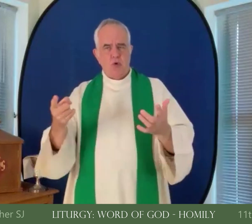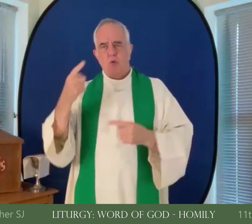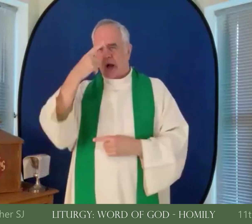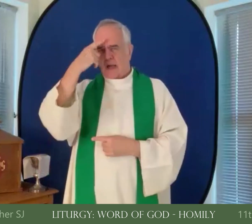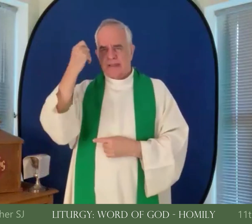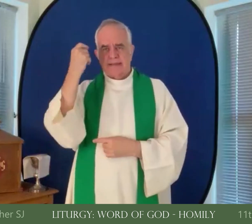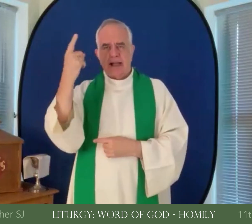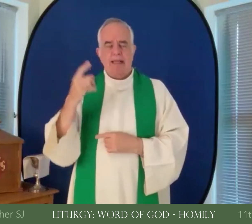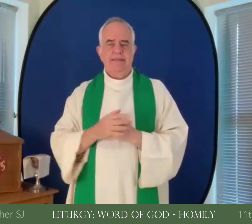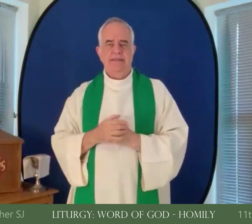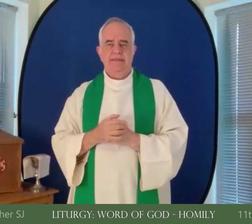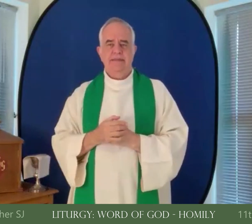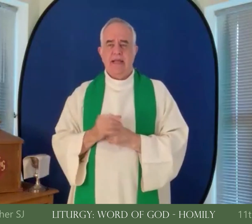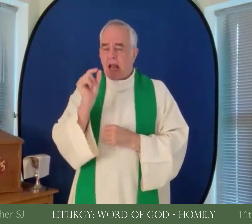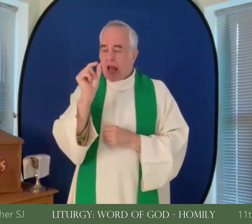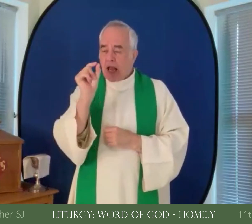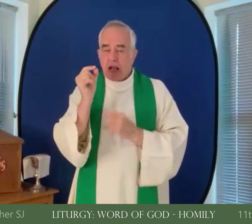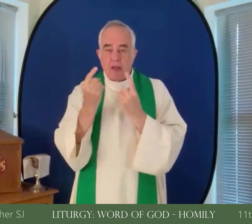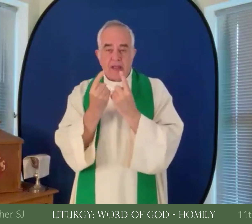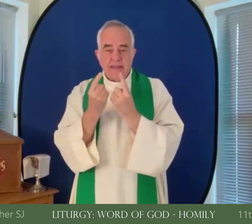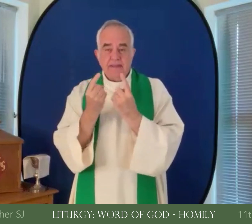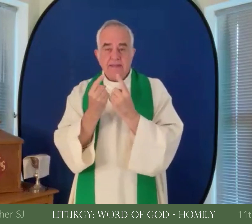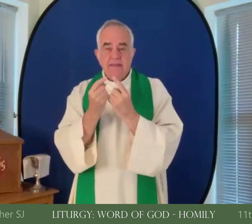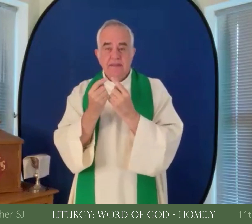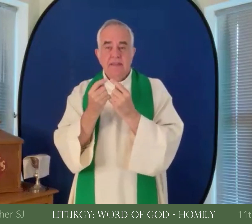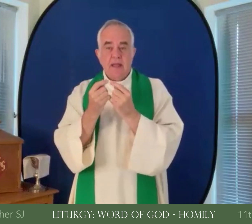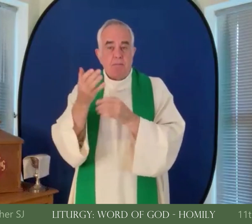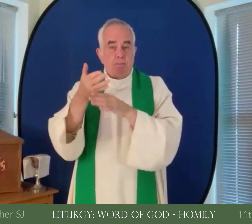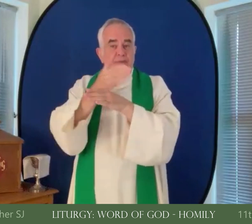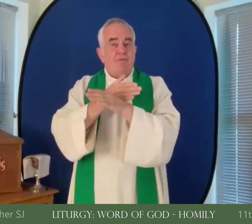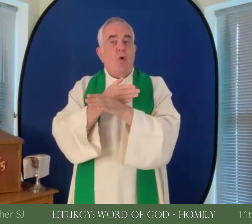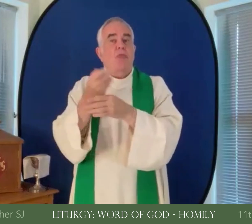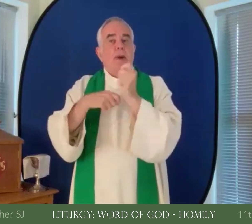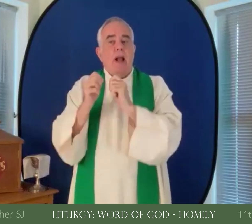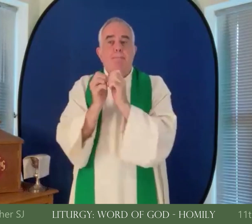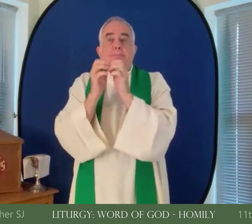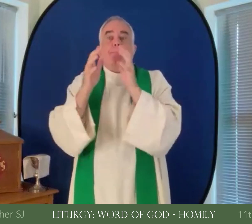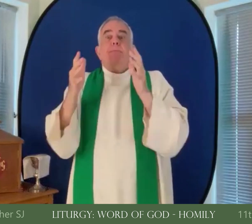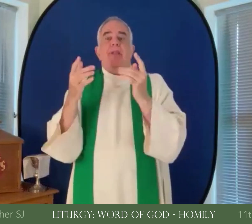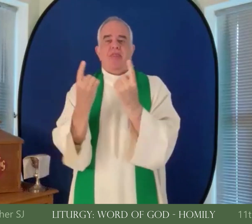to understand. Look at things before they become good